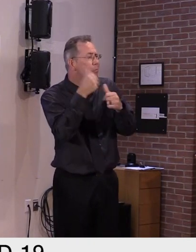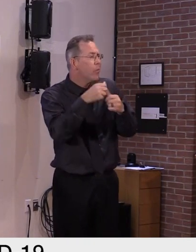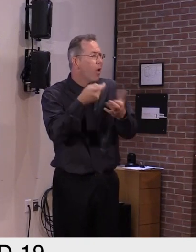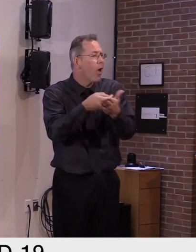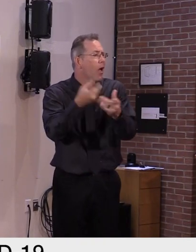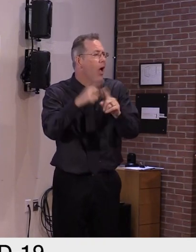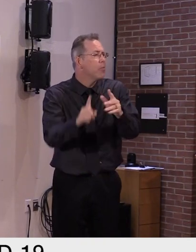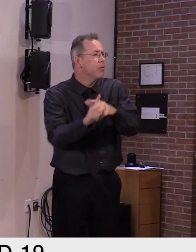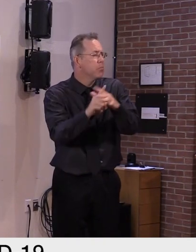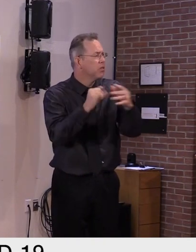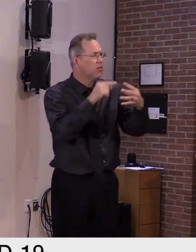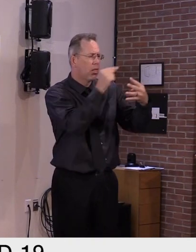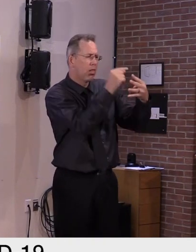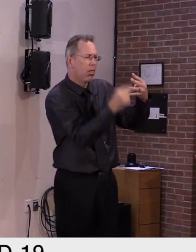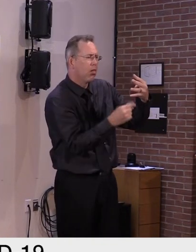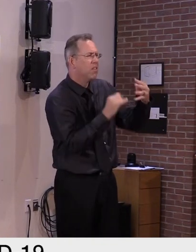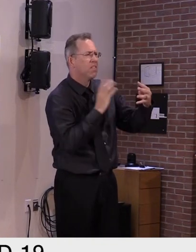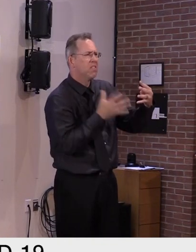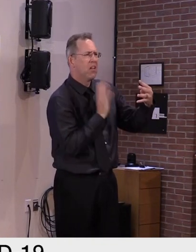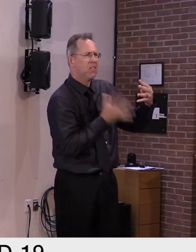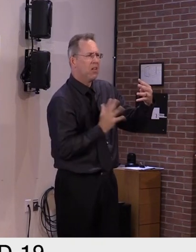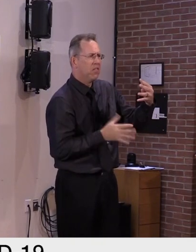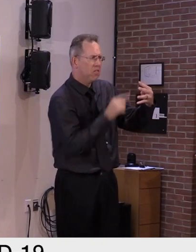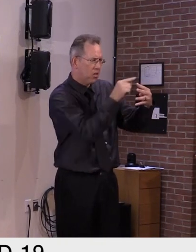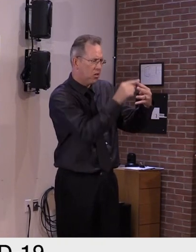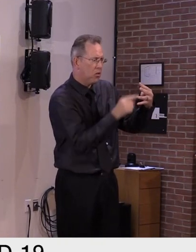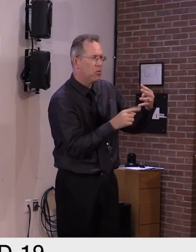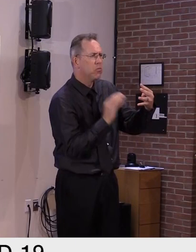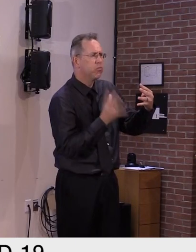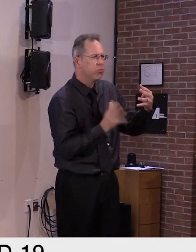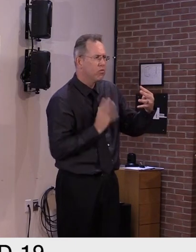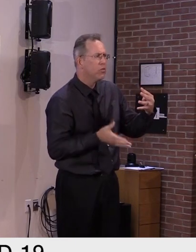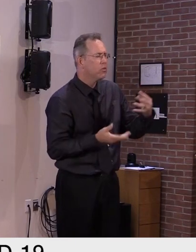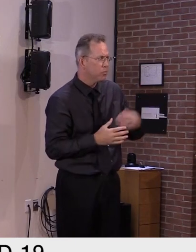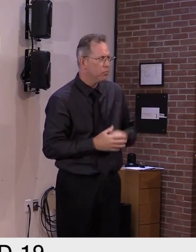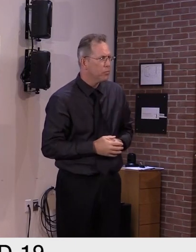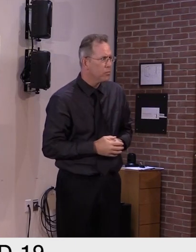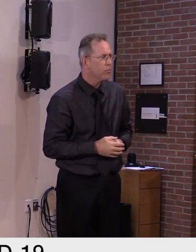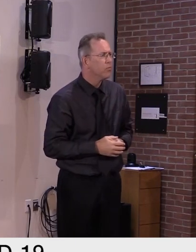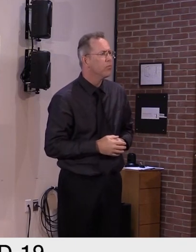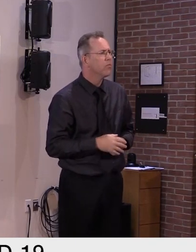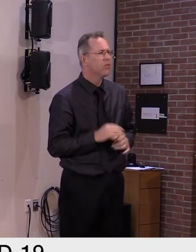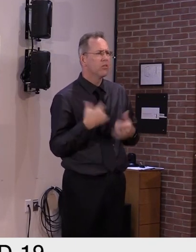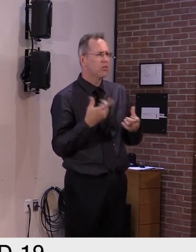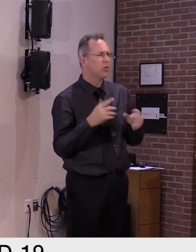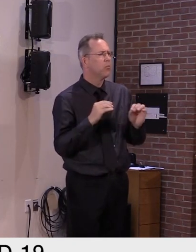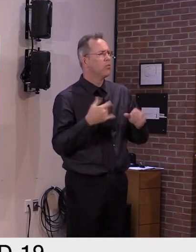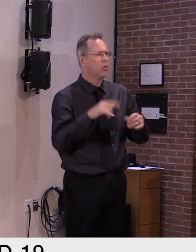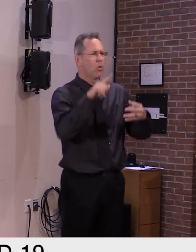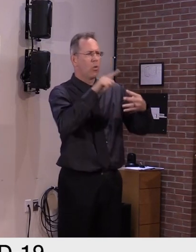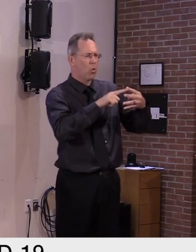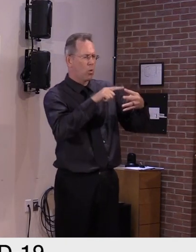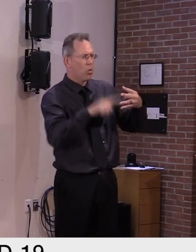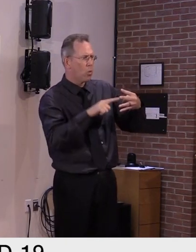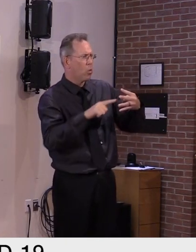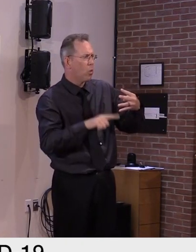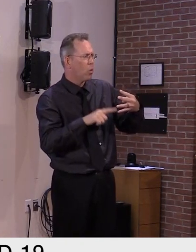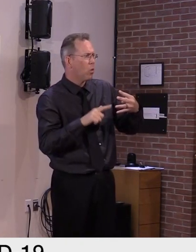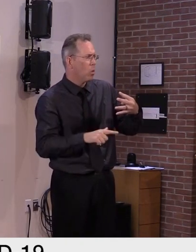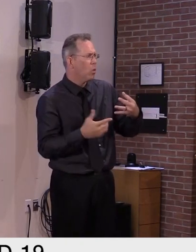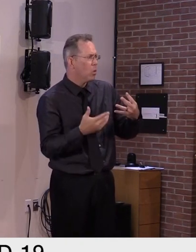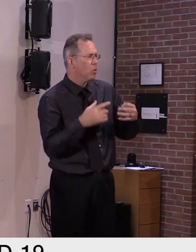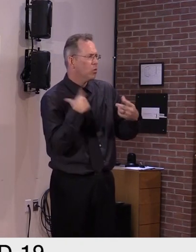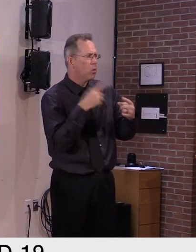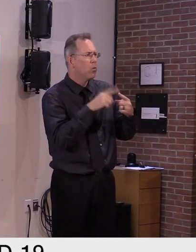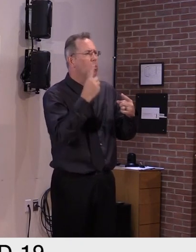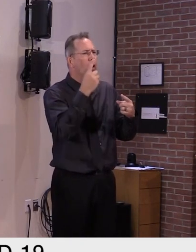all these restart metrics still trending favorably. We still have the lowest 7-day infection rate in the country, one of the lowest positivity